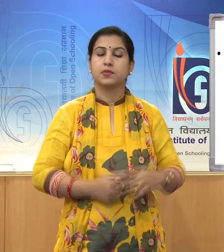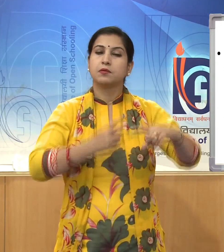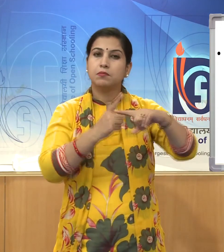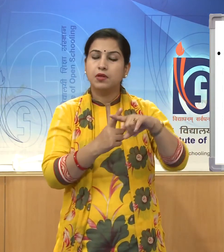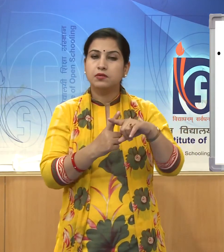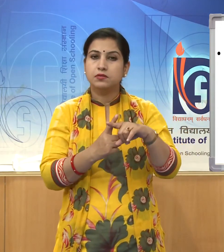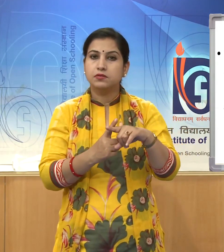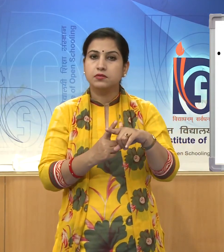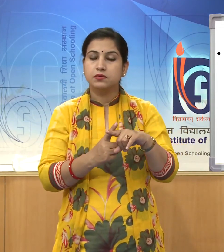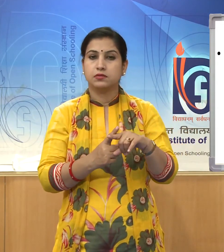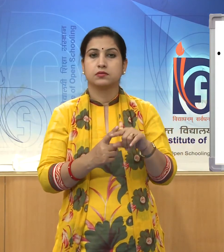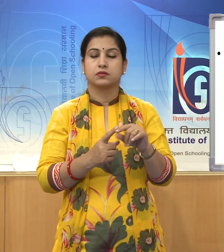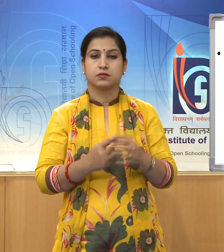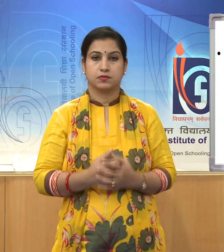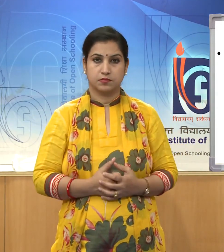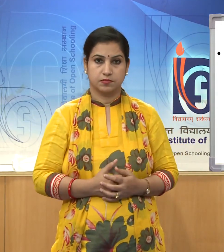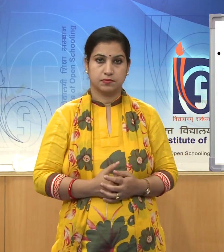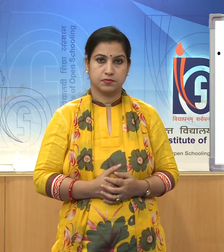and Pablo Picasso.